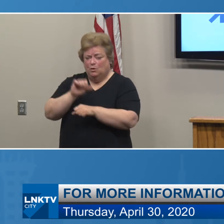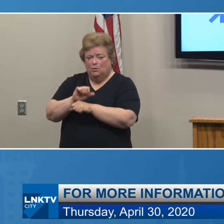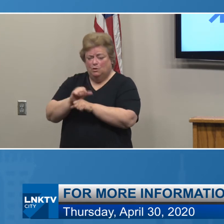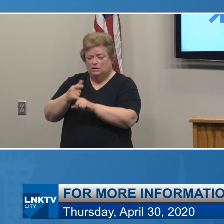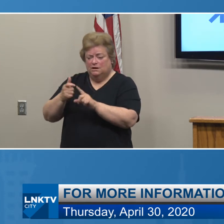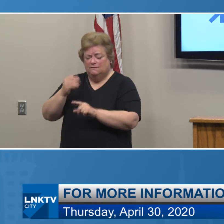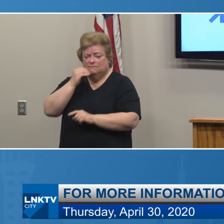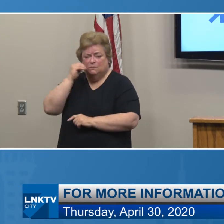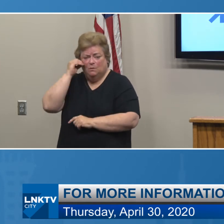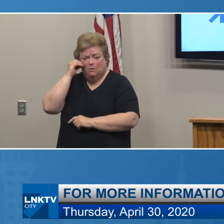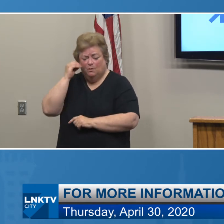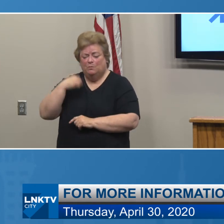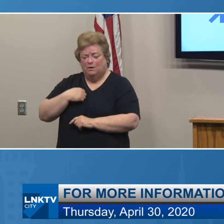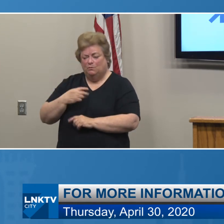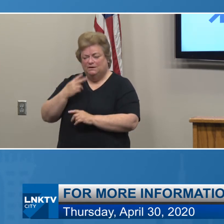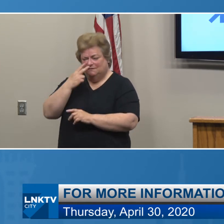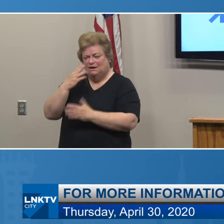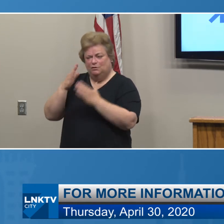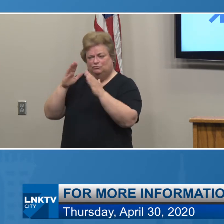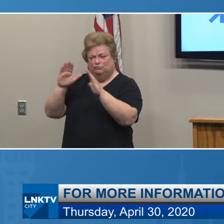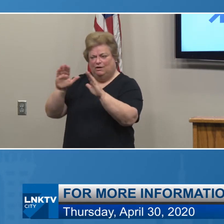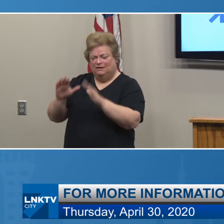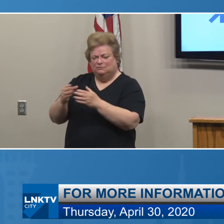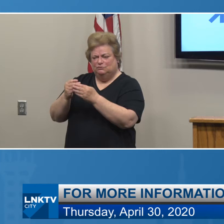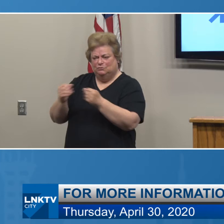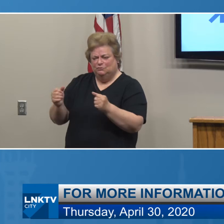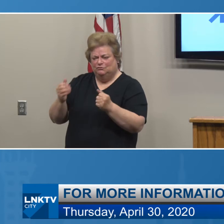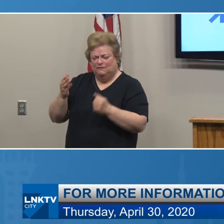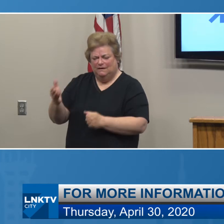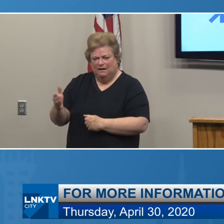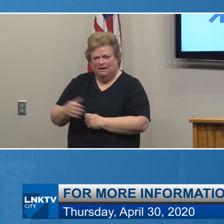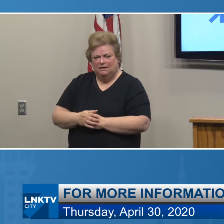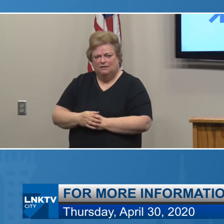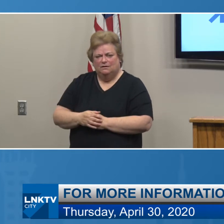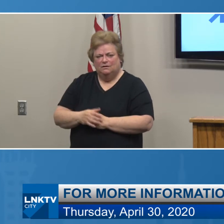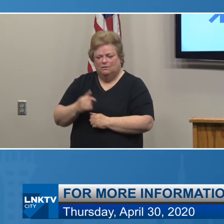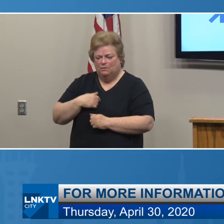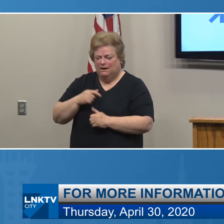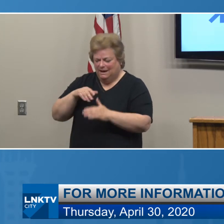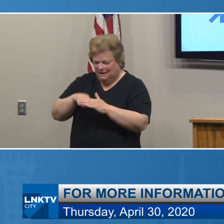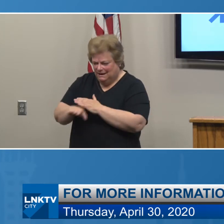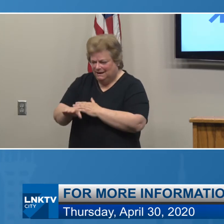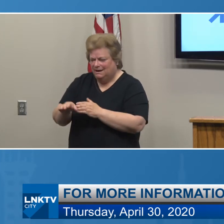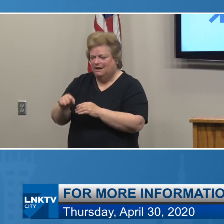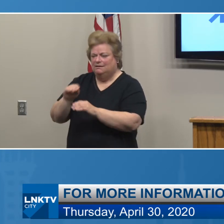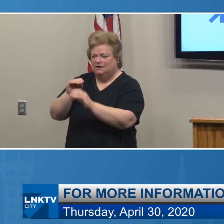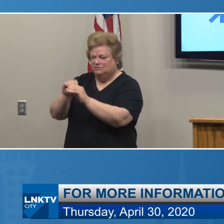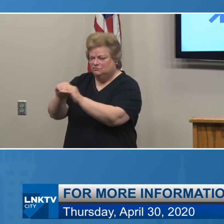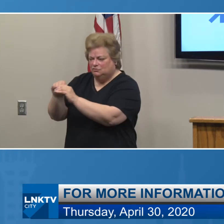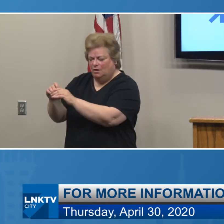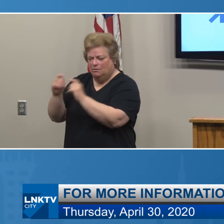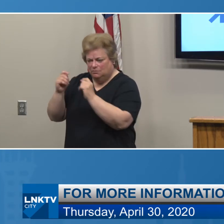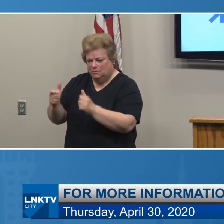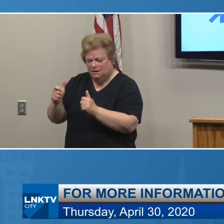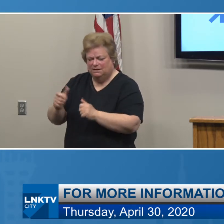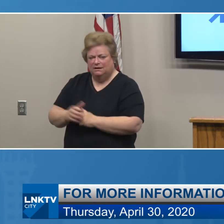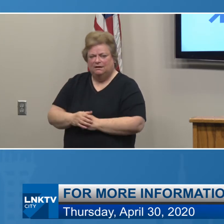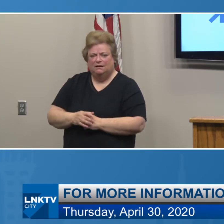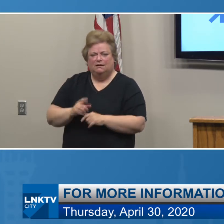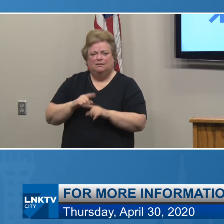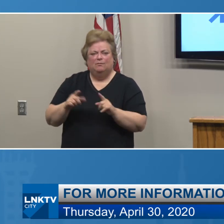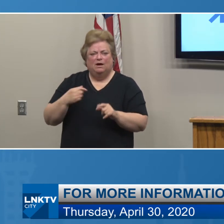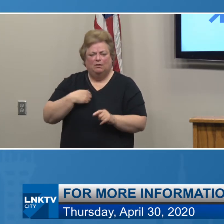a great solution there. We can get it installed very quickly, but we are